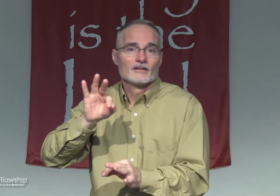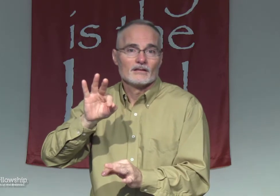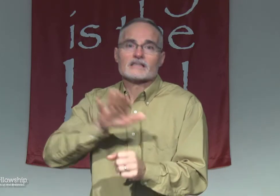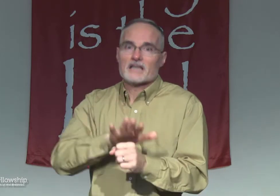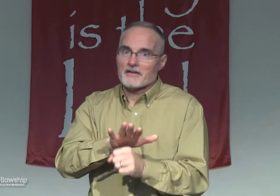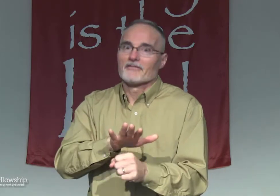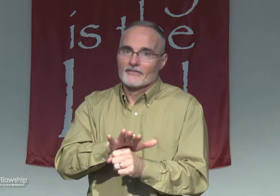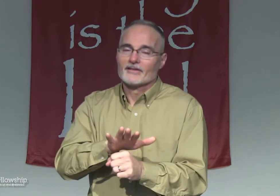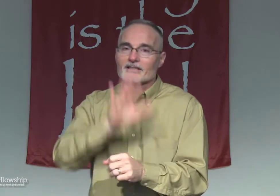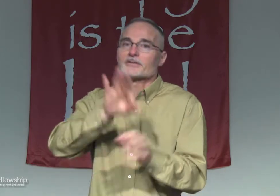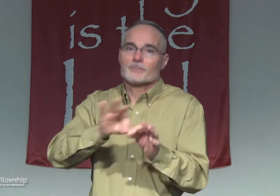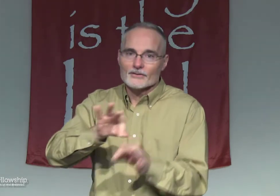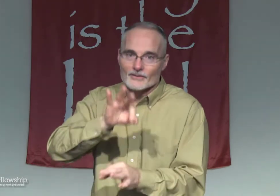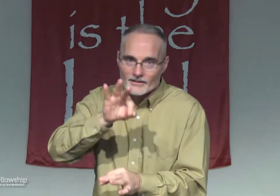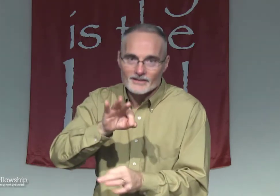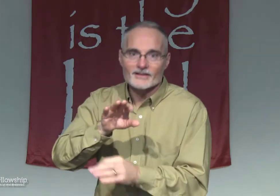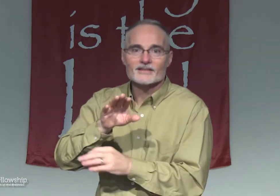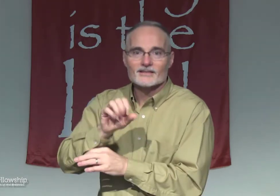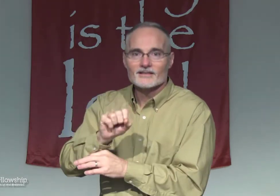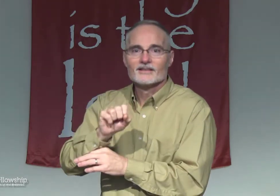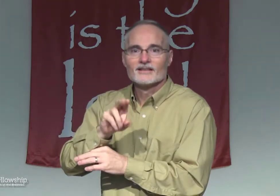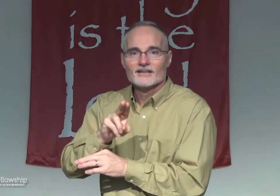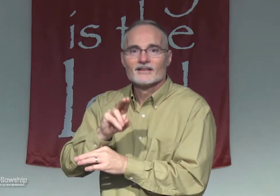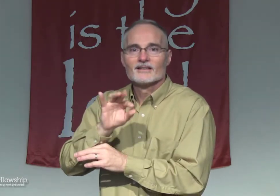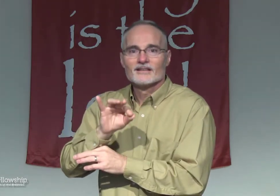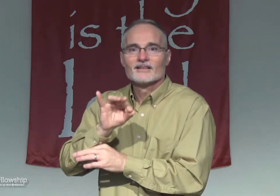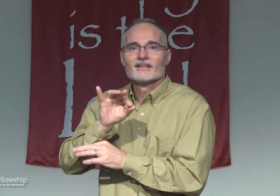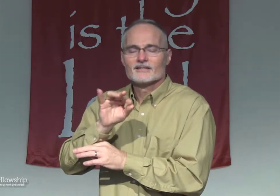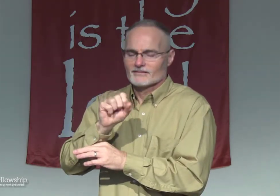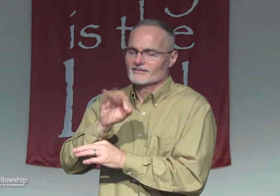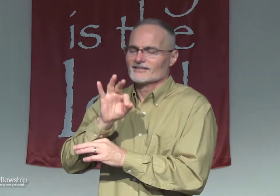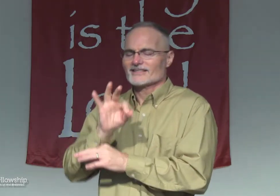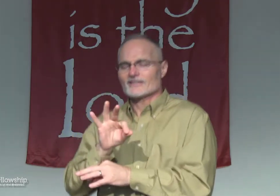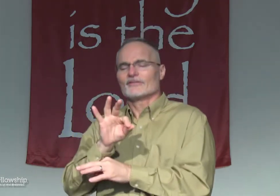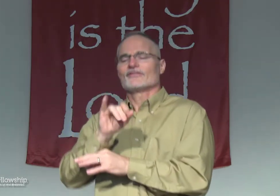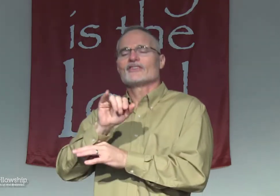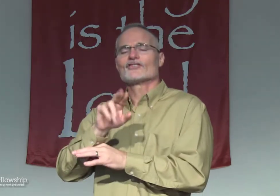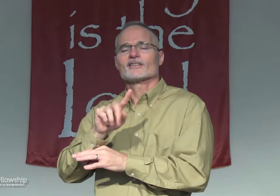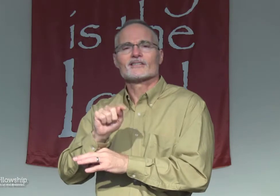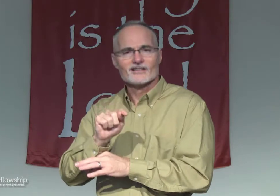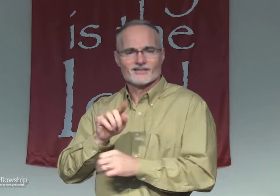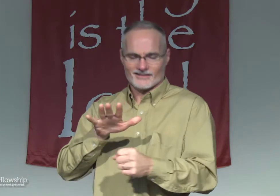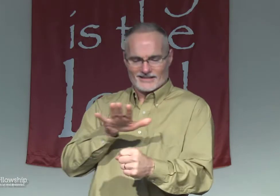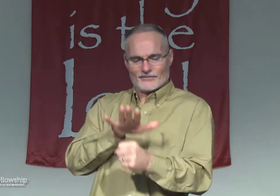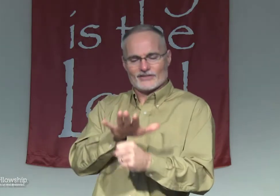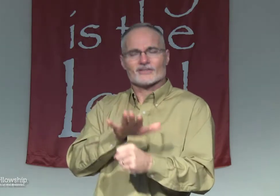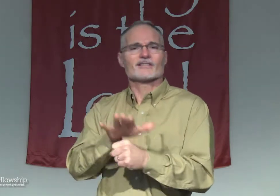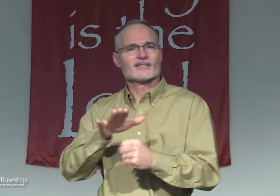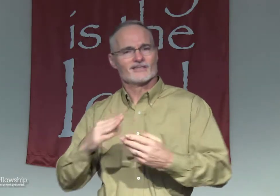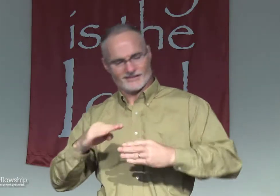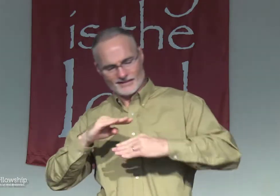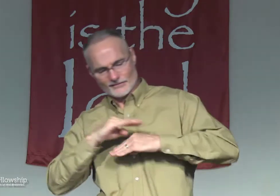but his Spirit is enough. His Spirit is